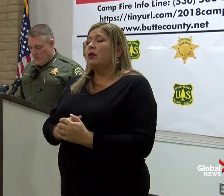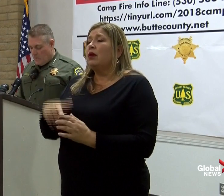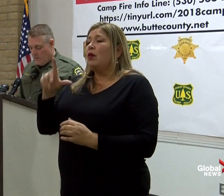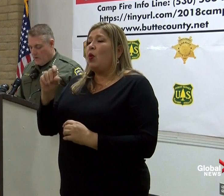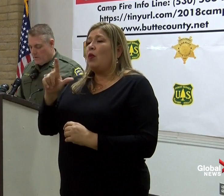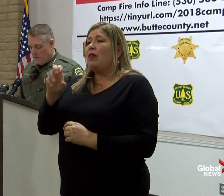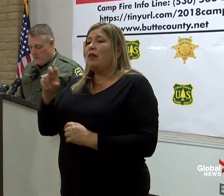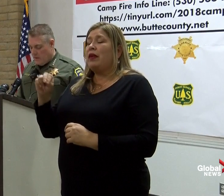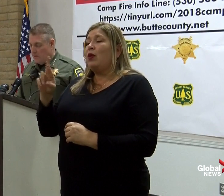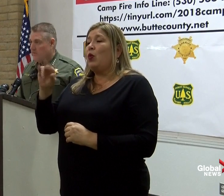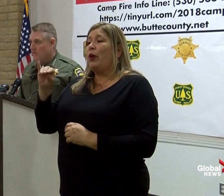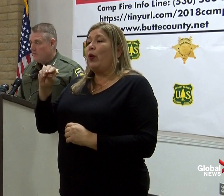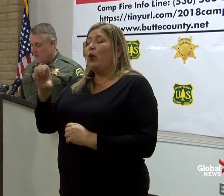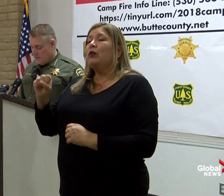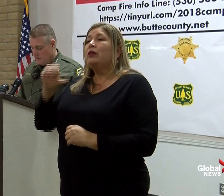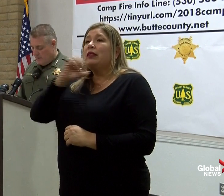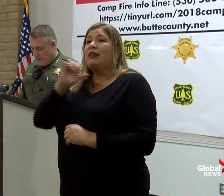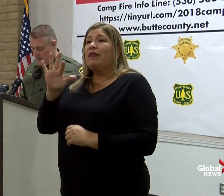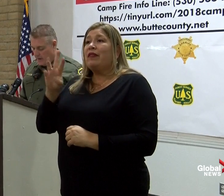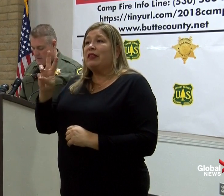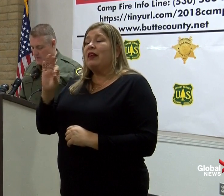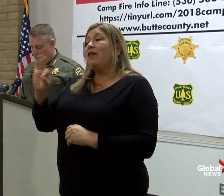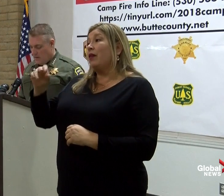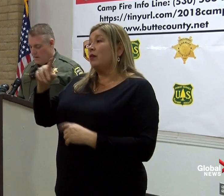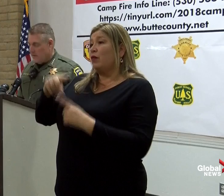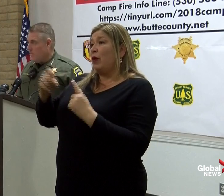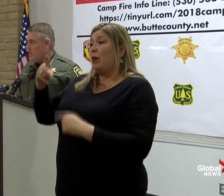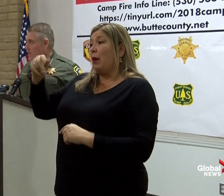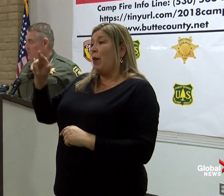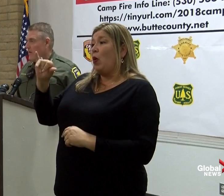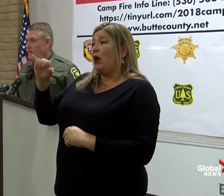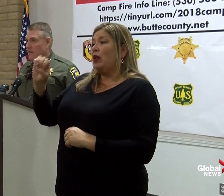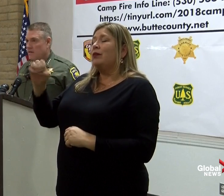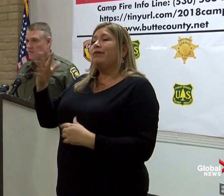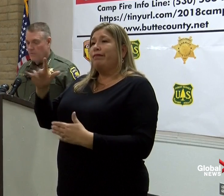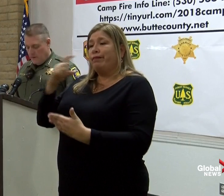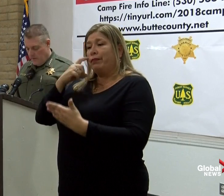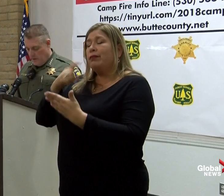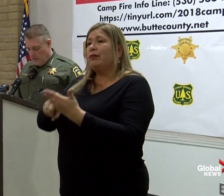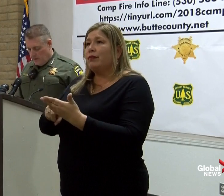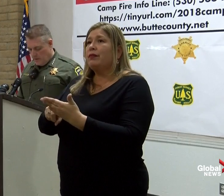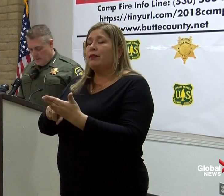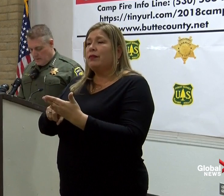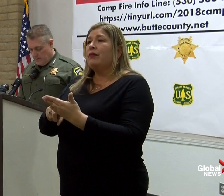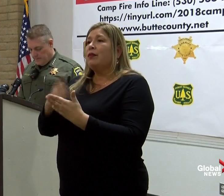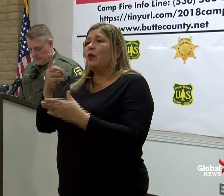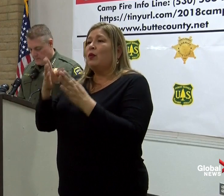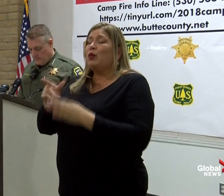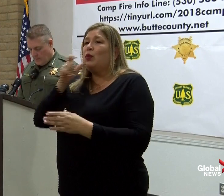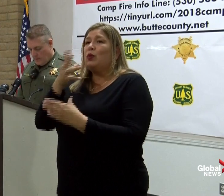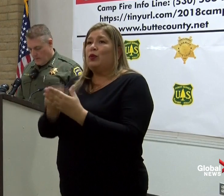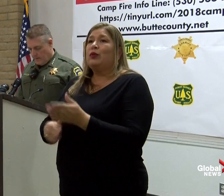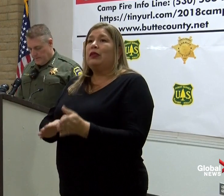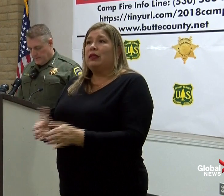Lolene Rios, age 56, of Paradise, has been identified as one of the decedents.